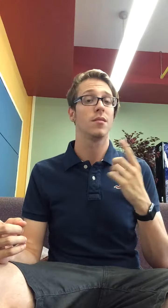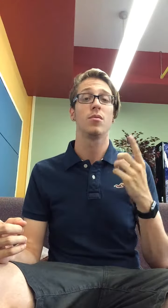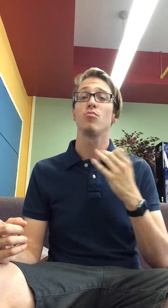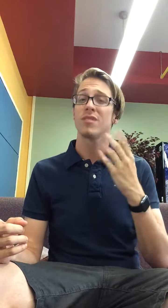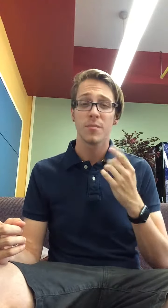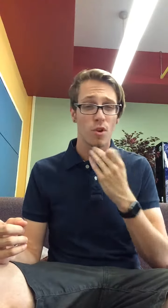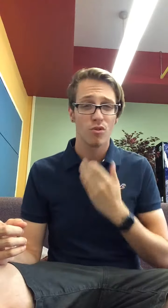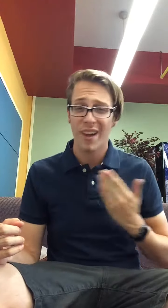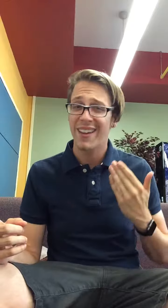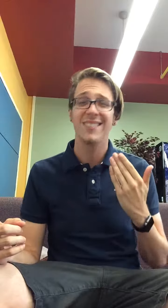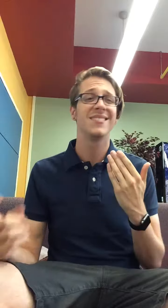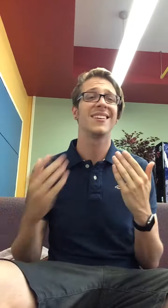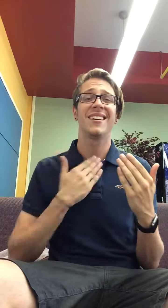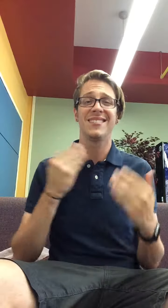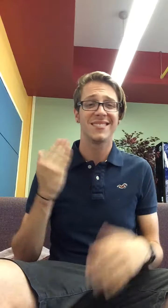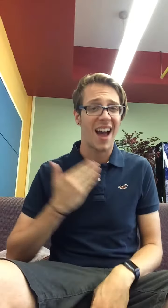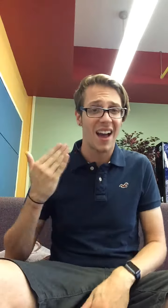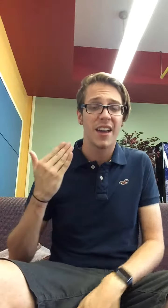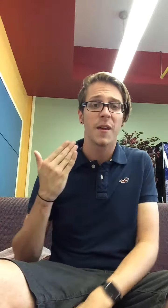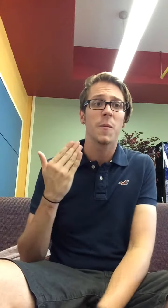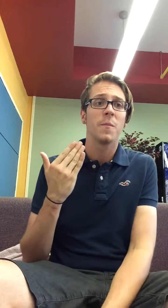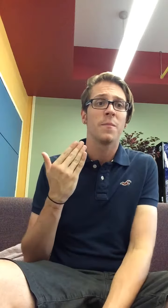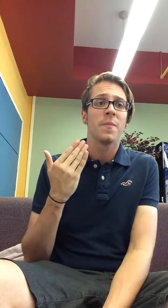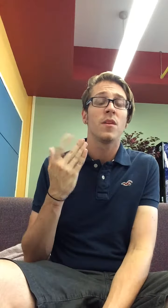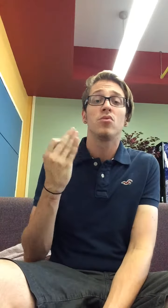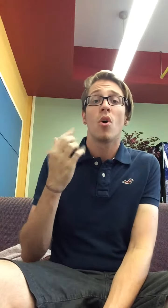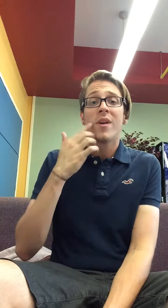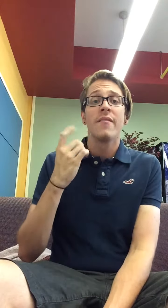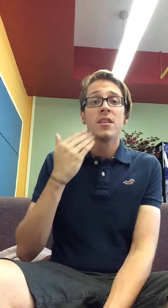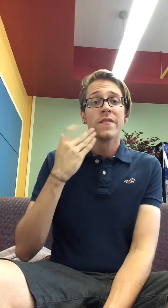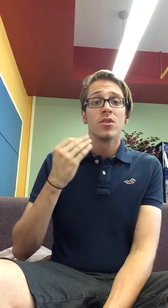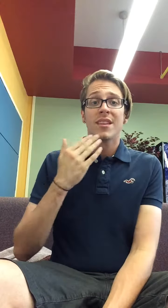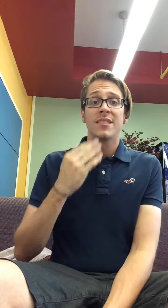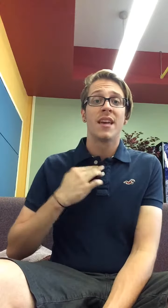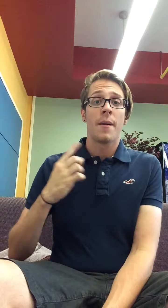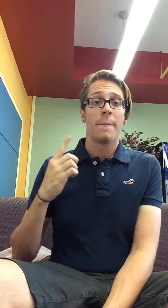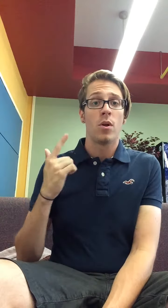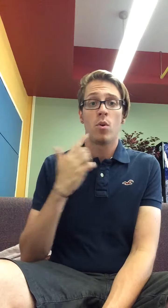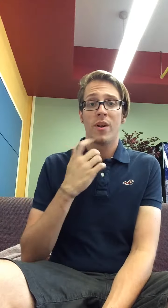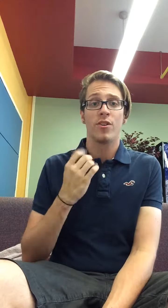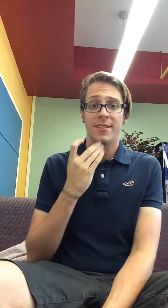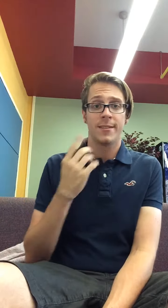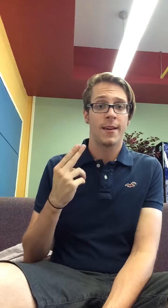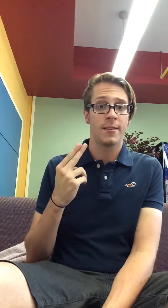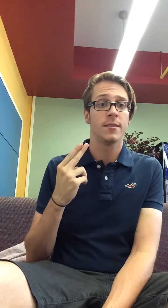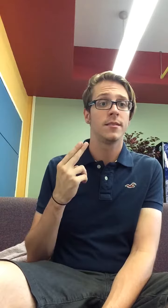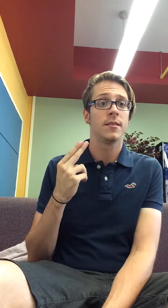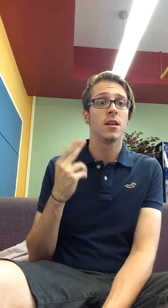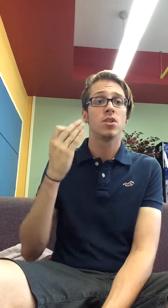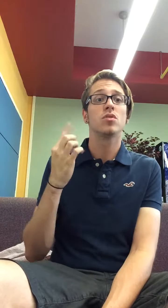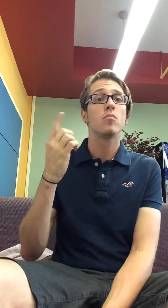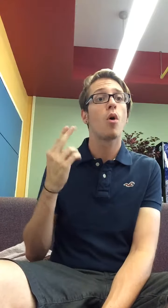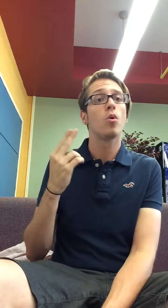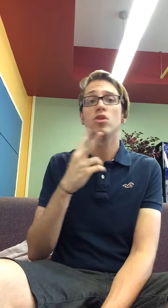rate, and time. So we have this first example where it says, suppose that you are putting $12,000